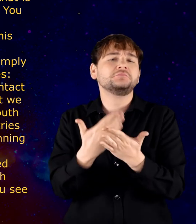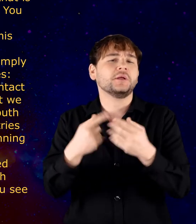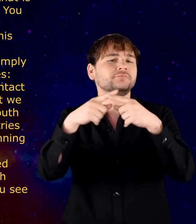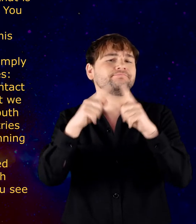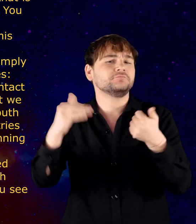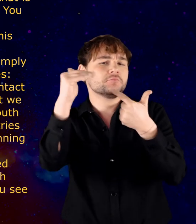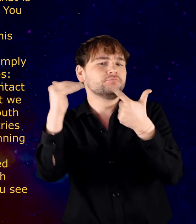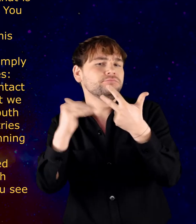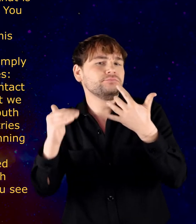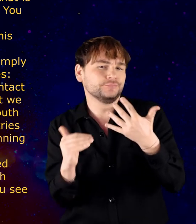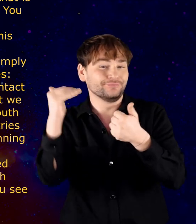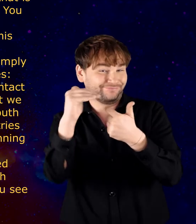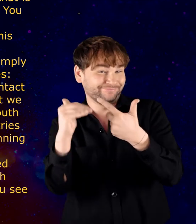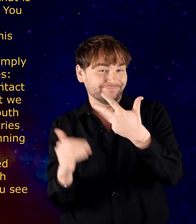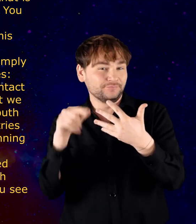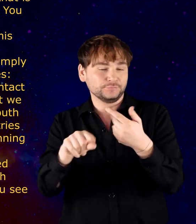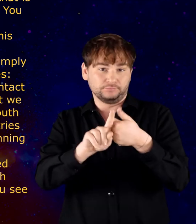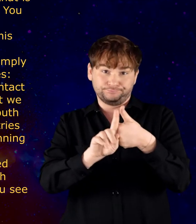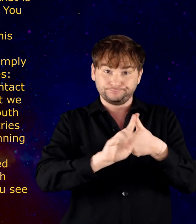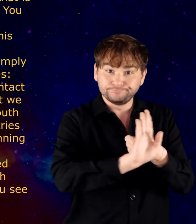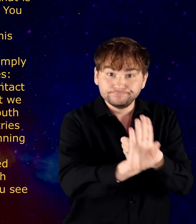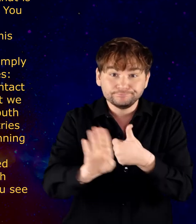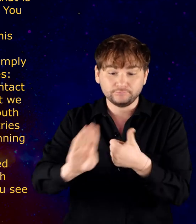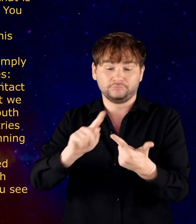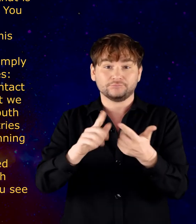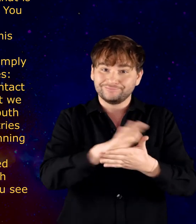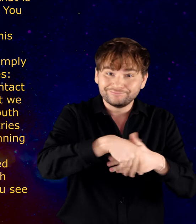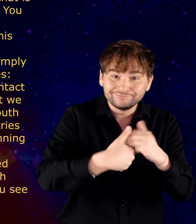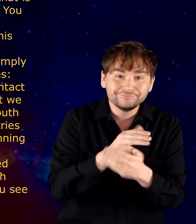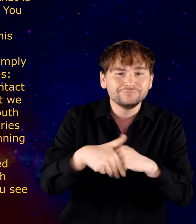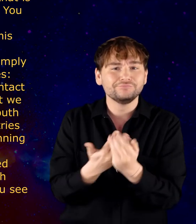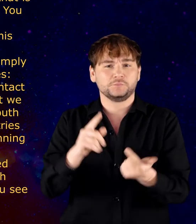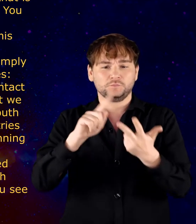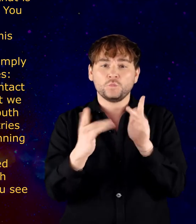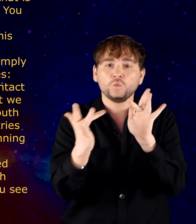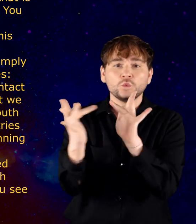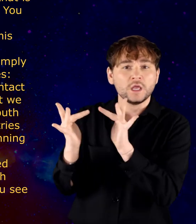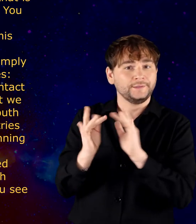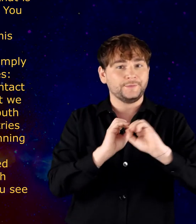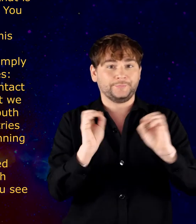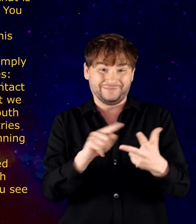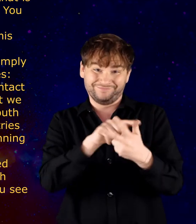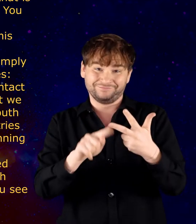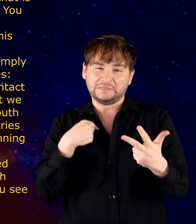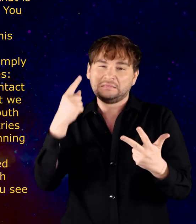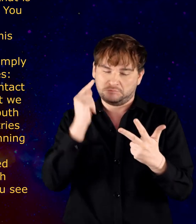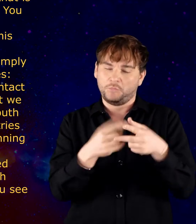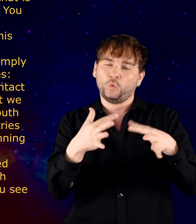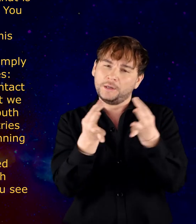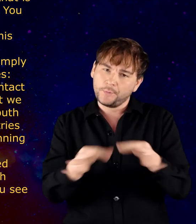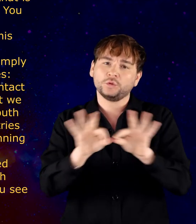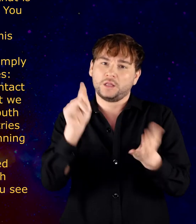distance, washing your hands, no contact, are probably the most important measures that were